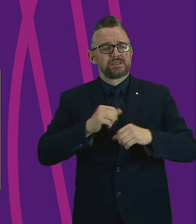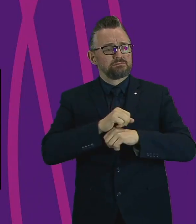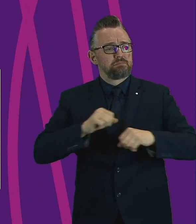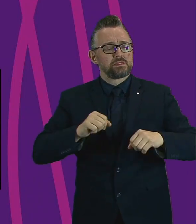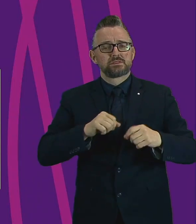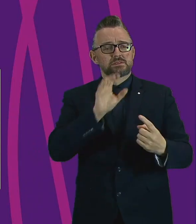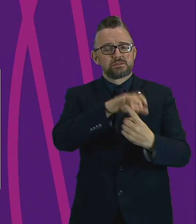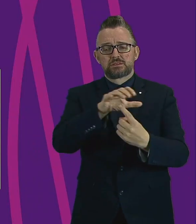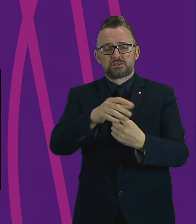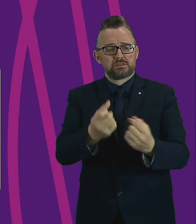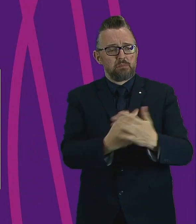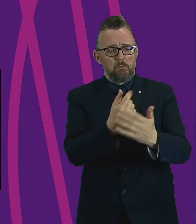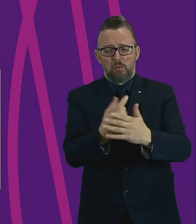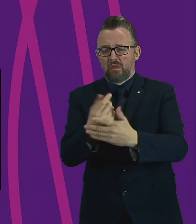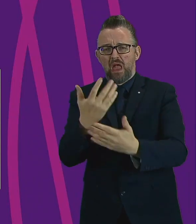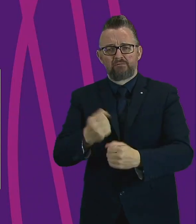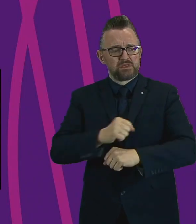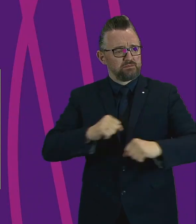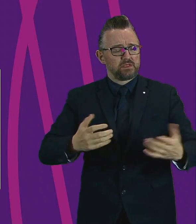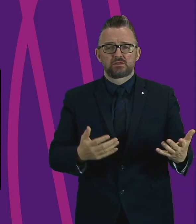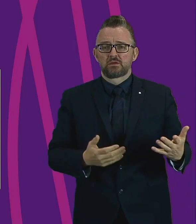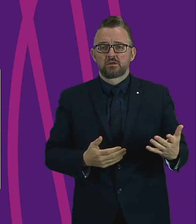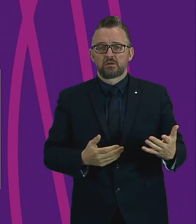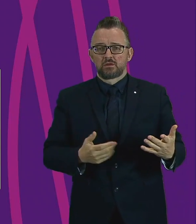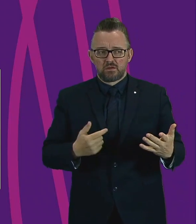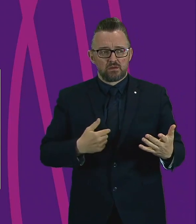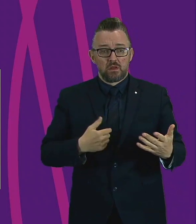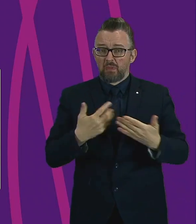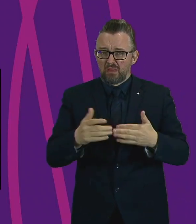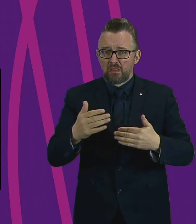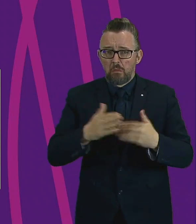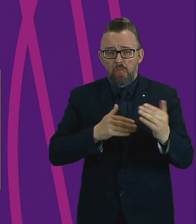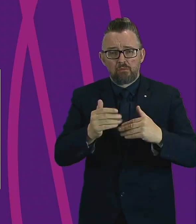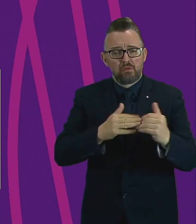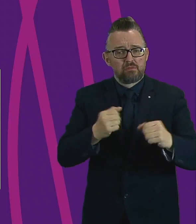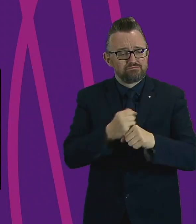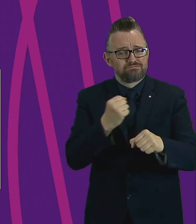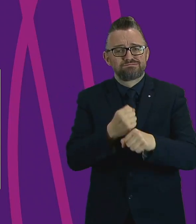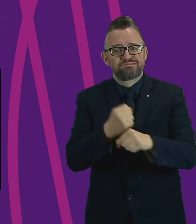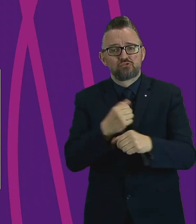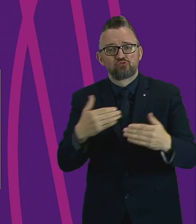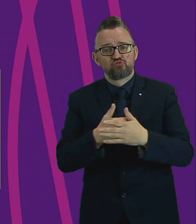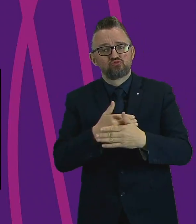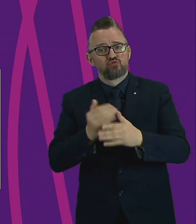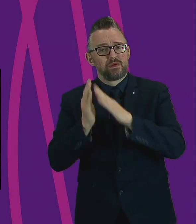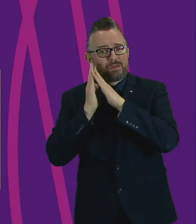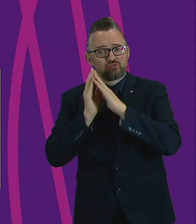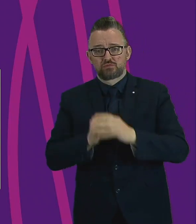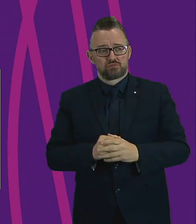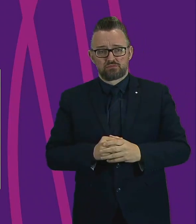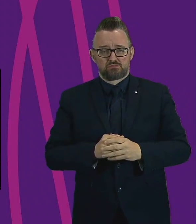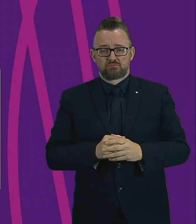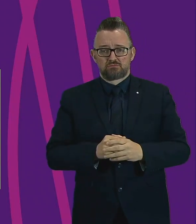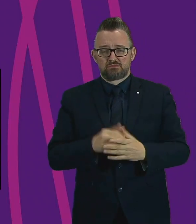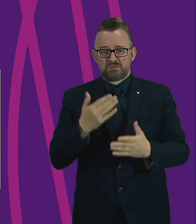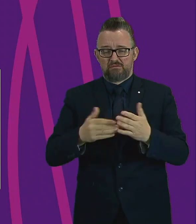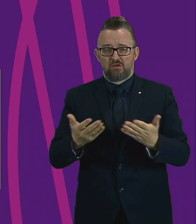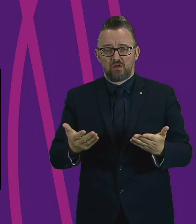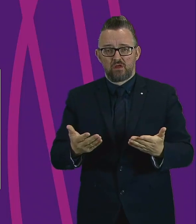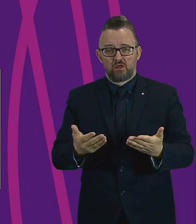care places appeared. Did we build all these new bedrooms in care homes? Of course we didn't. Did we